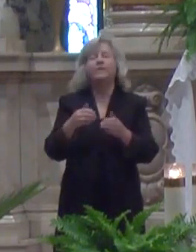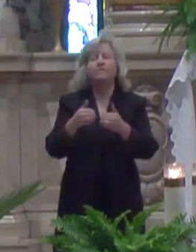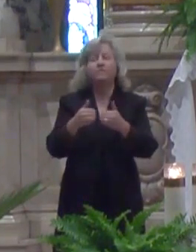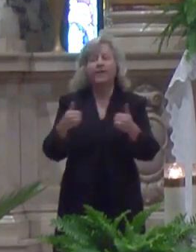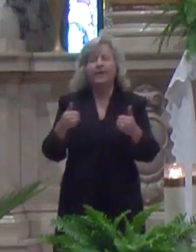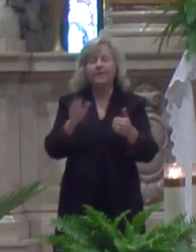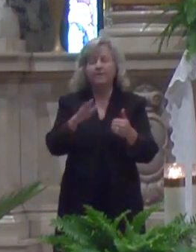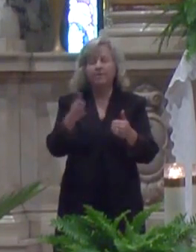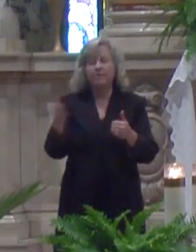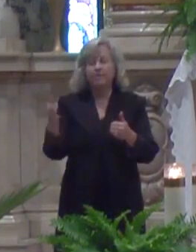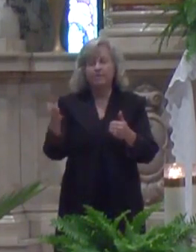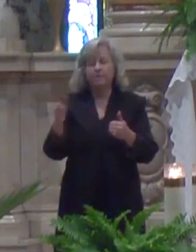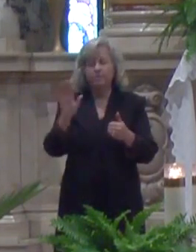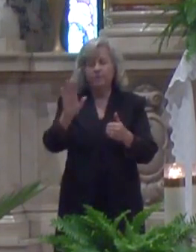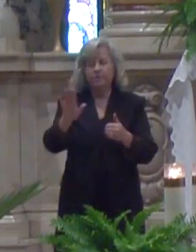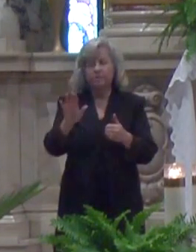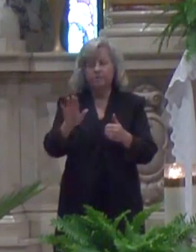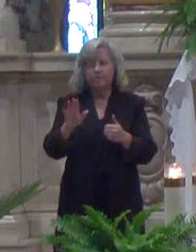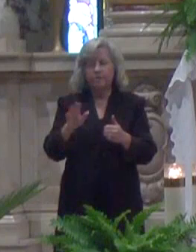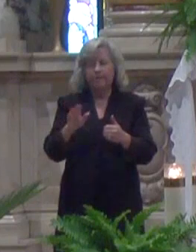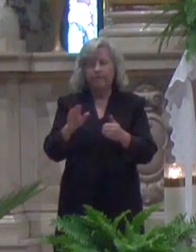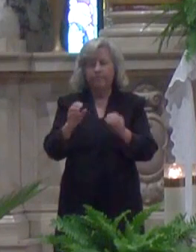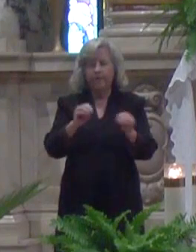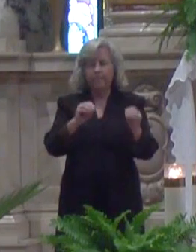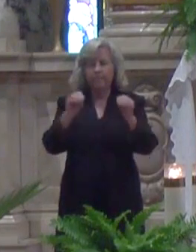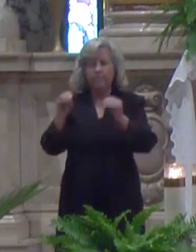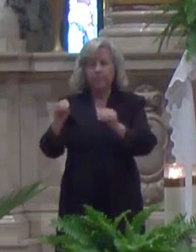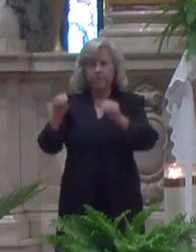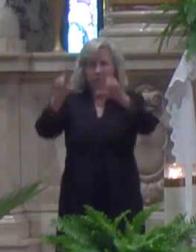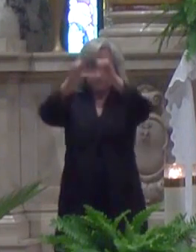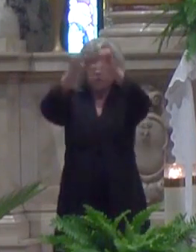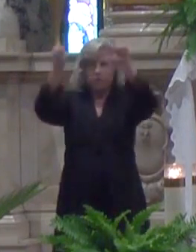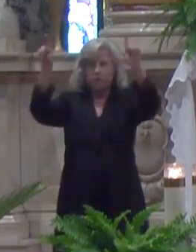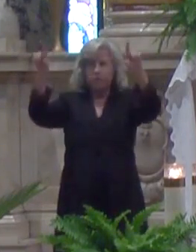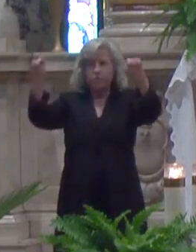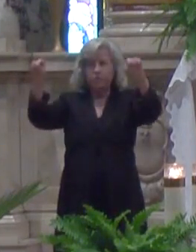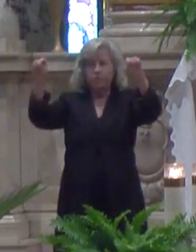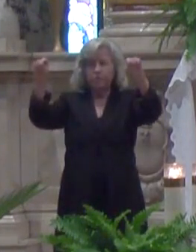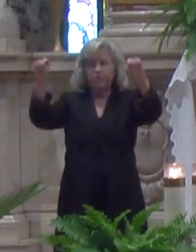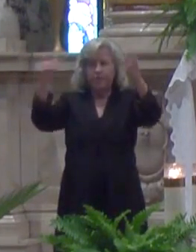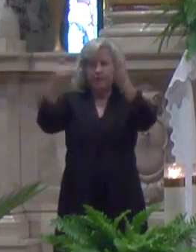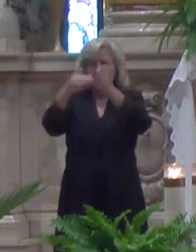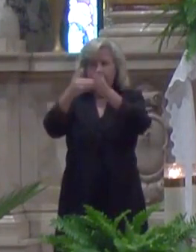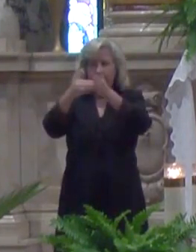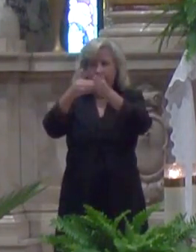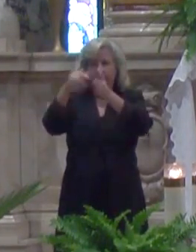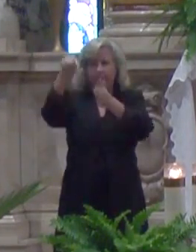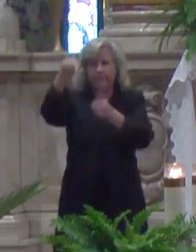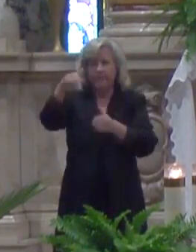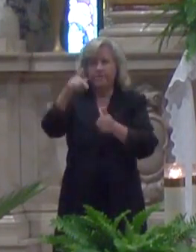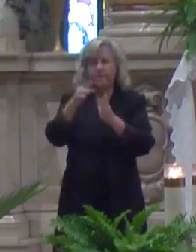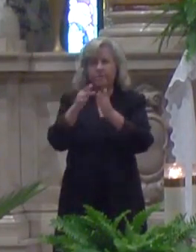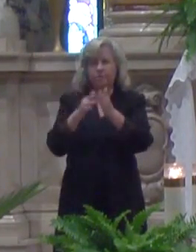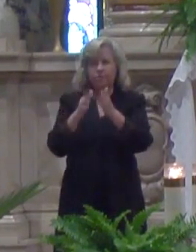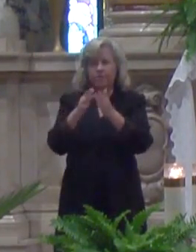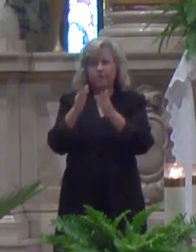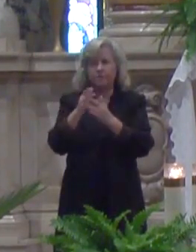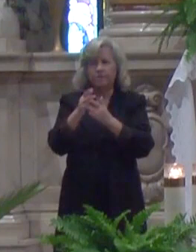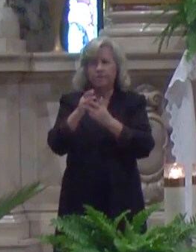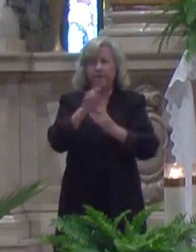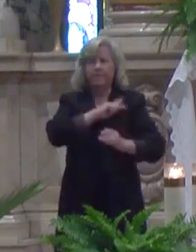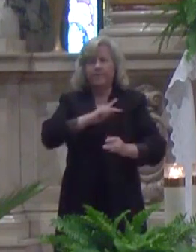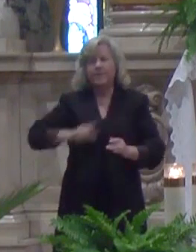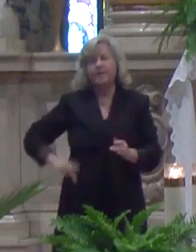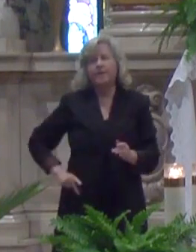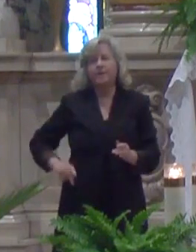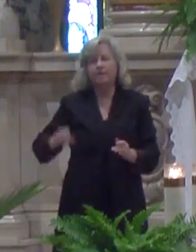watch over him there. And they placed over his head the written charge against him: "This is Jesus, the King of